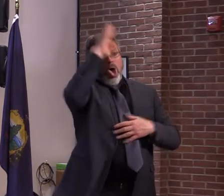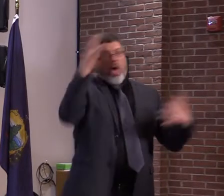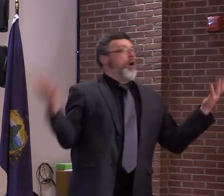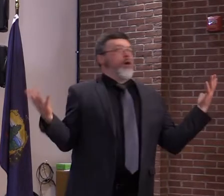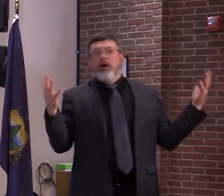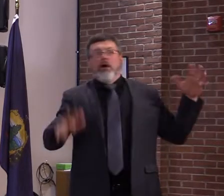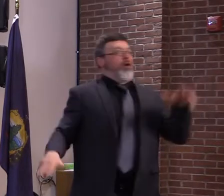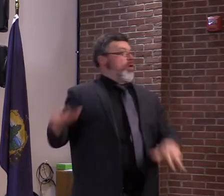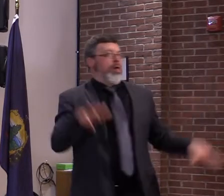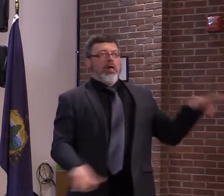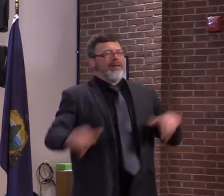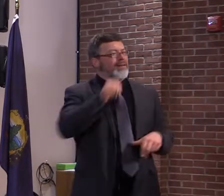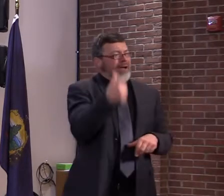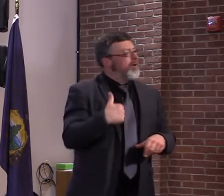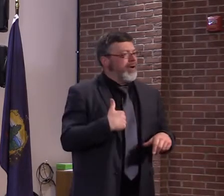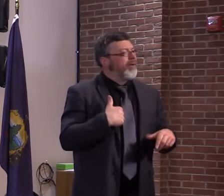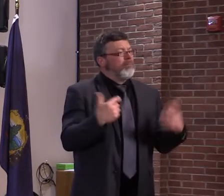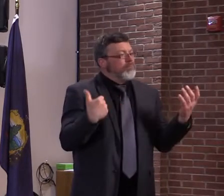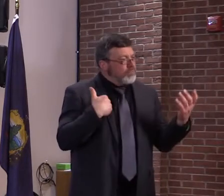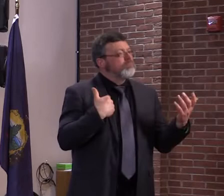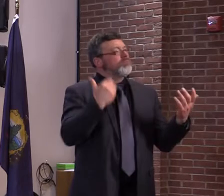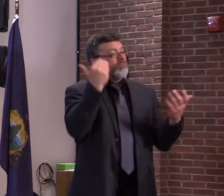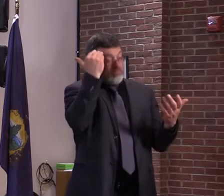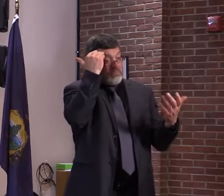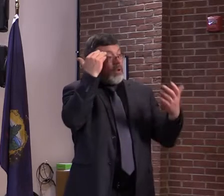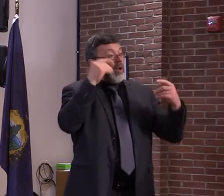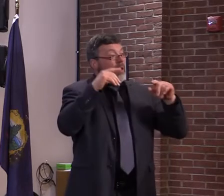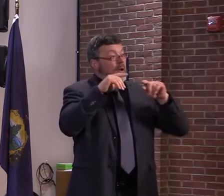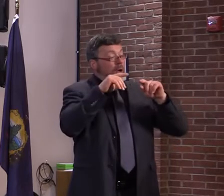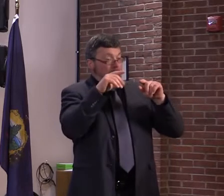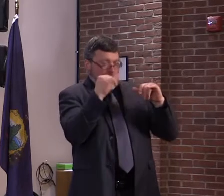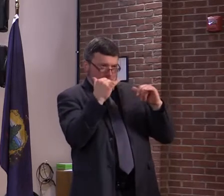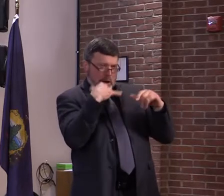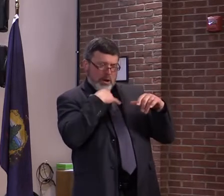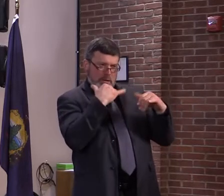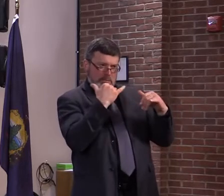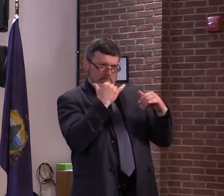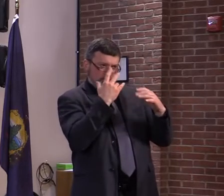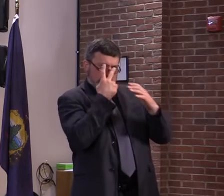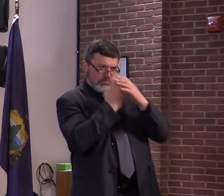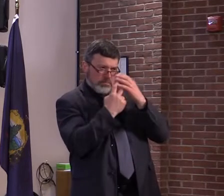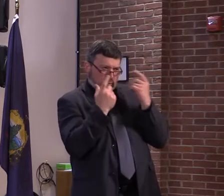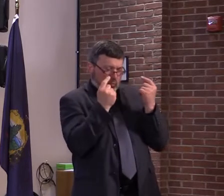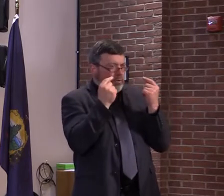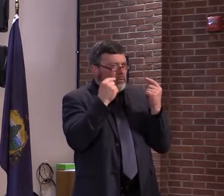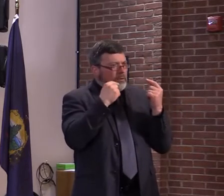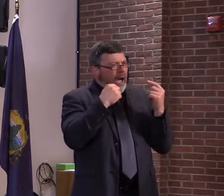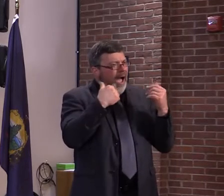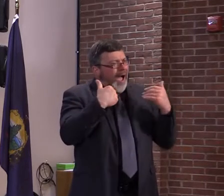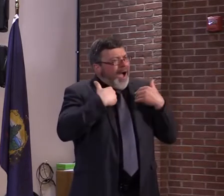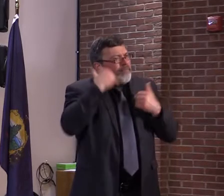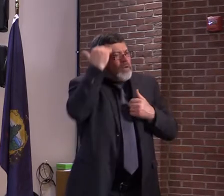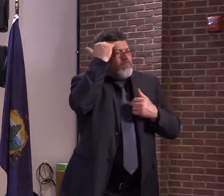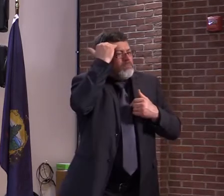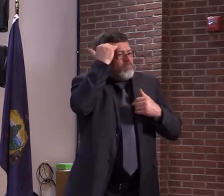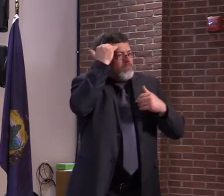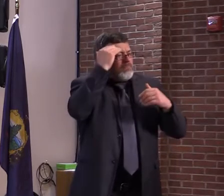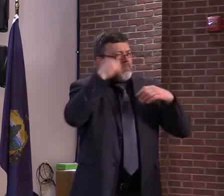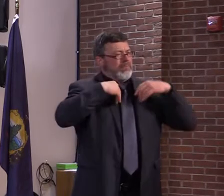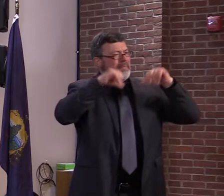very educated guesses and try to do the best we can, which we will continue to do, but you're not seeing a lot of